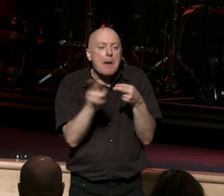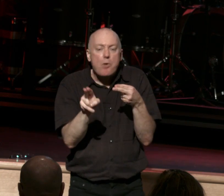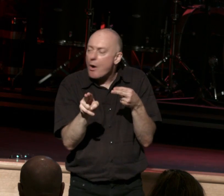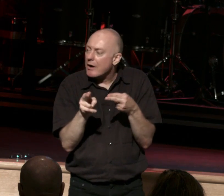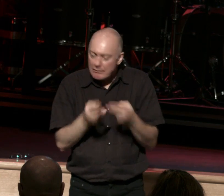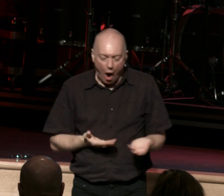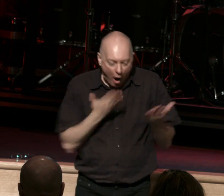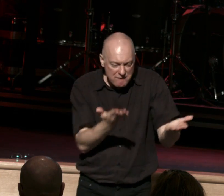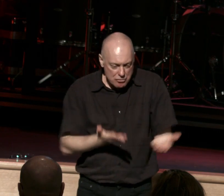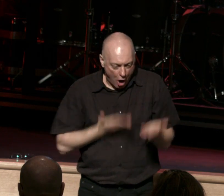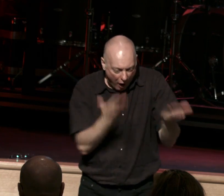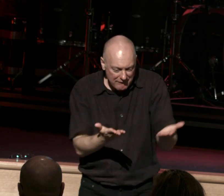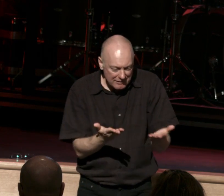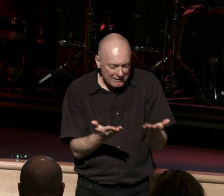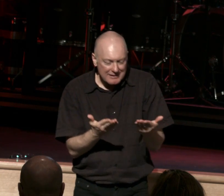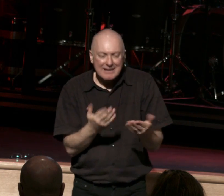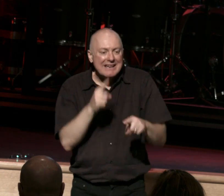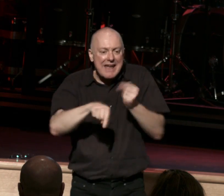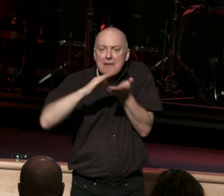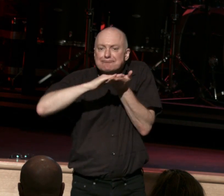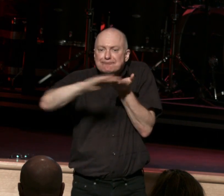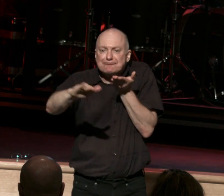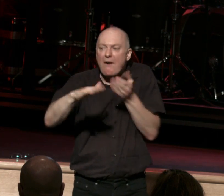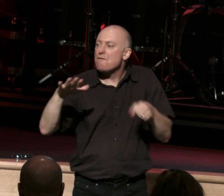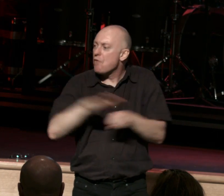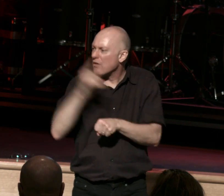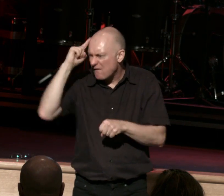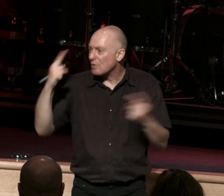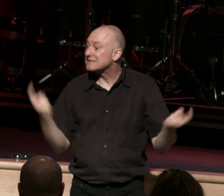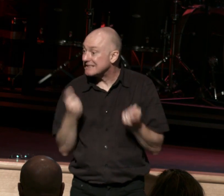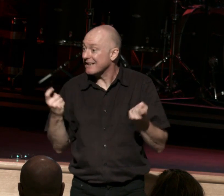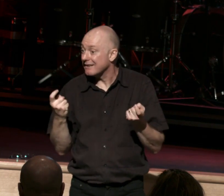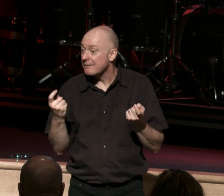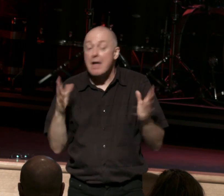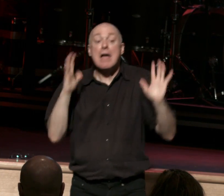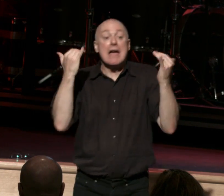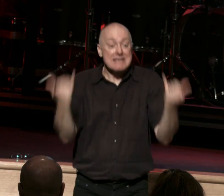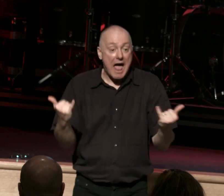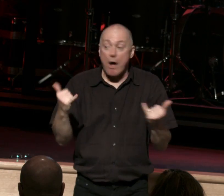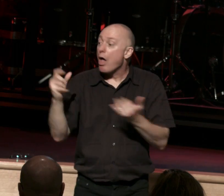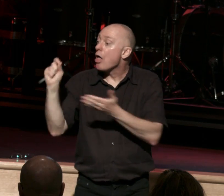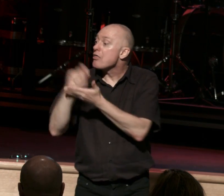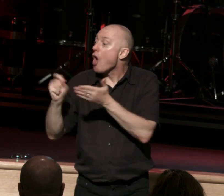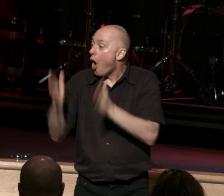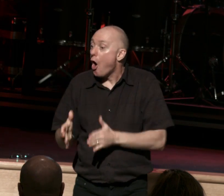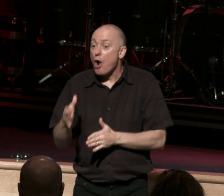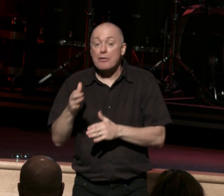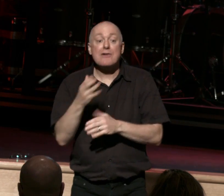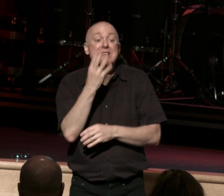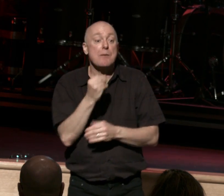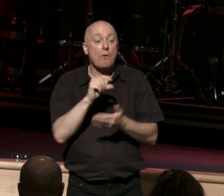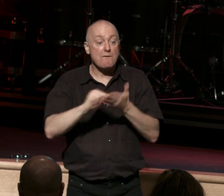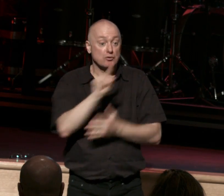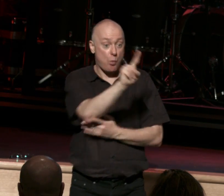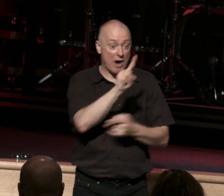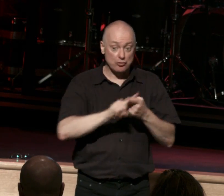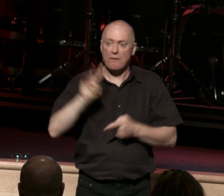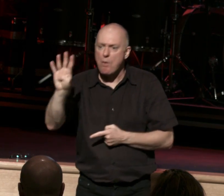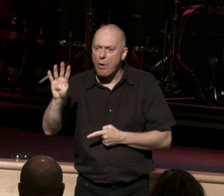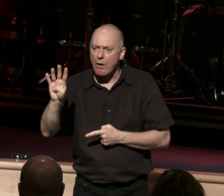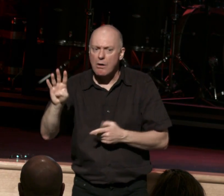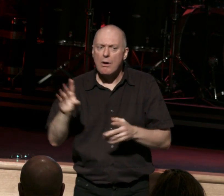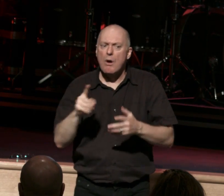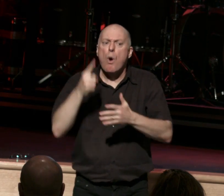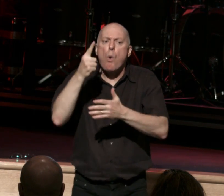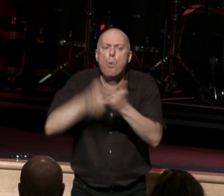was temporary. It could not atone fully for the sins here. Now, the author explains now in verses 1 through